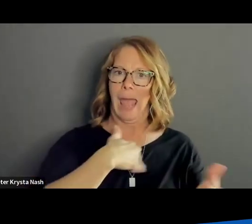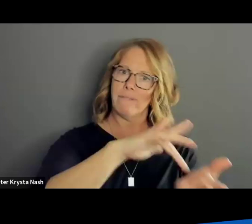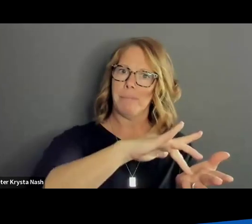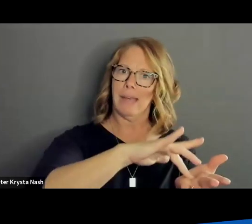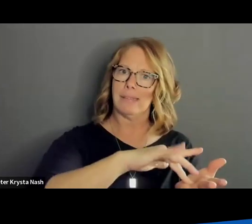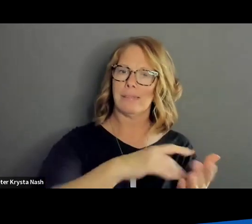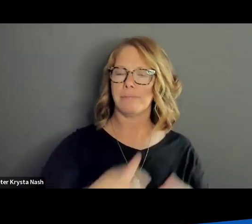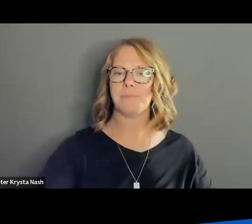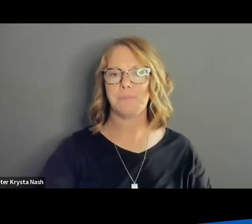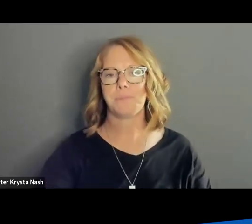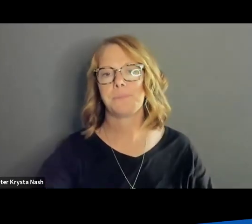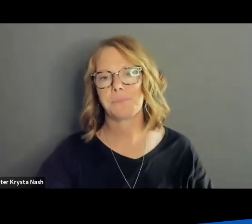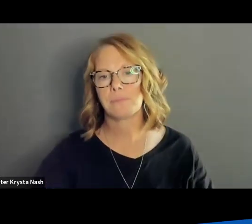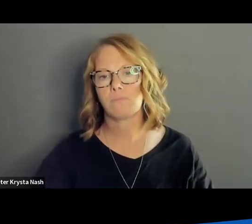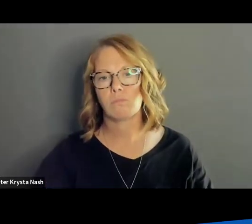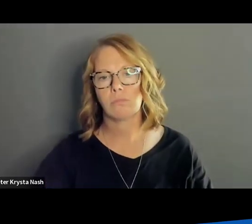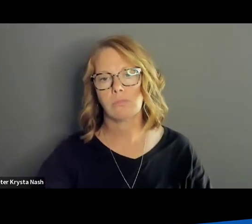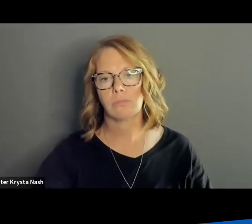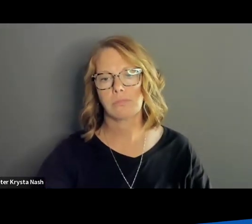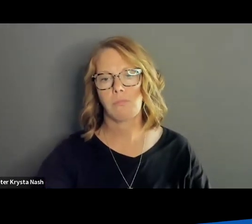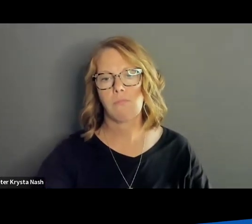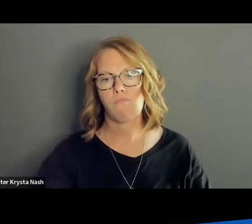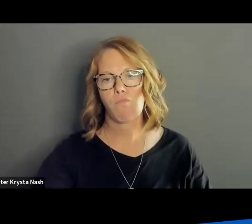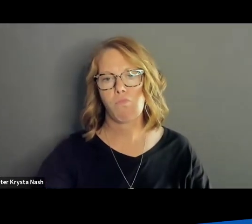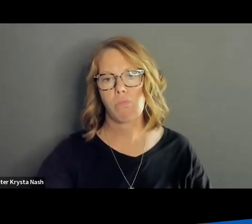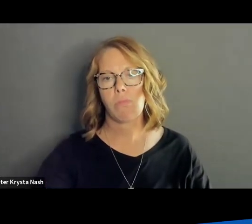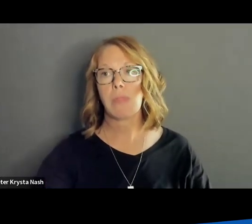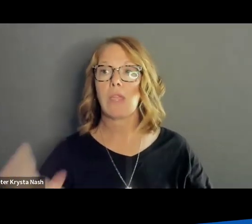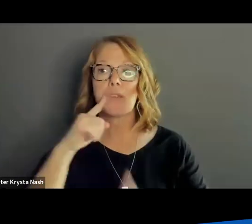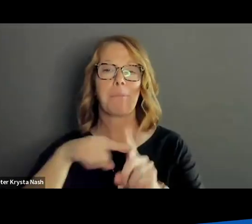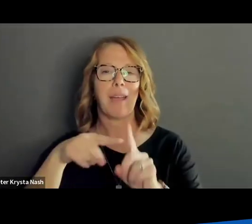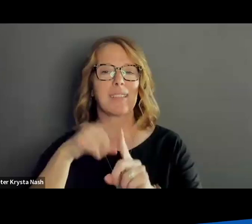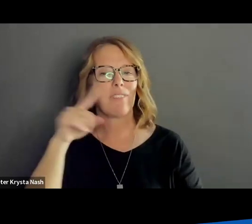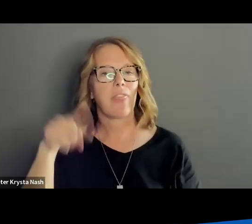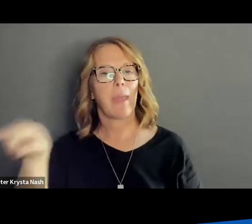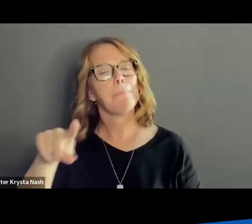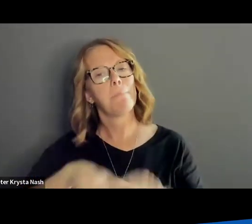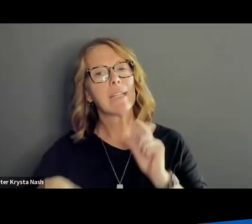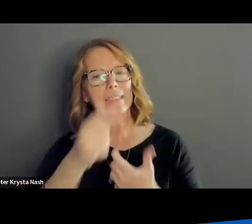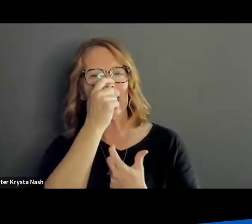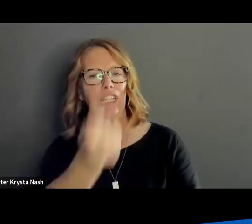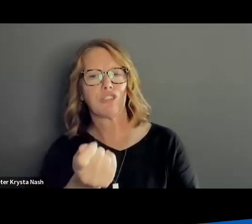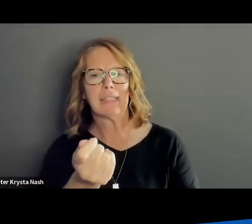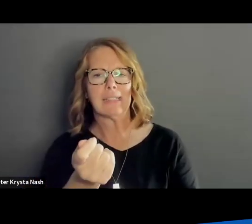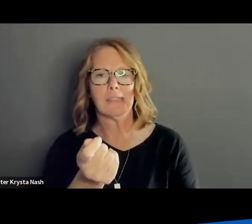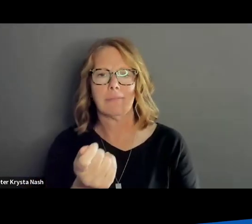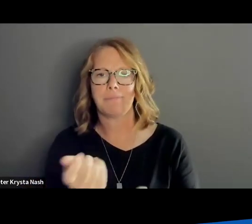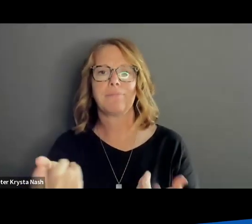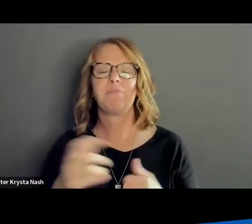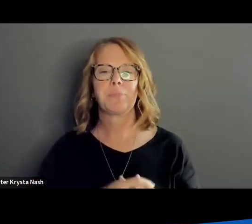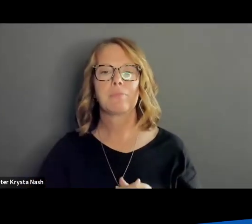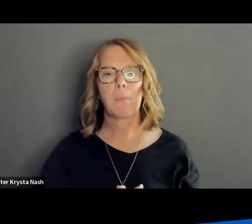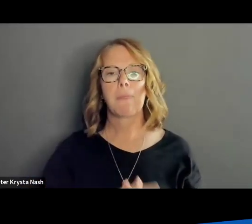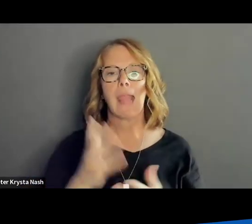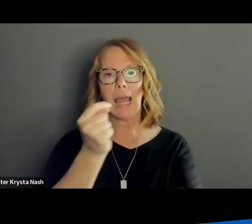the treatment of the other drugs. So kind of cool for them, I guess. But anyway, it's kind of an interesting kind of thing. So there's a lot